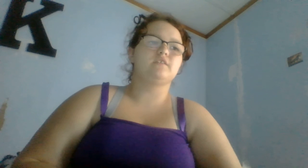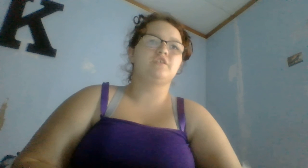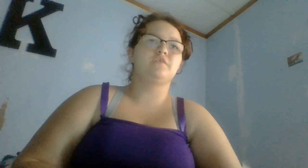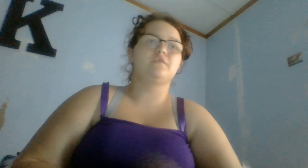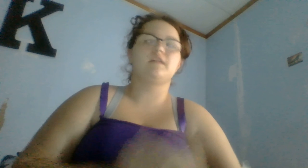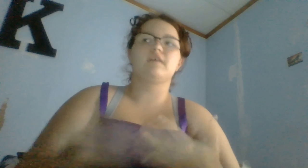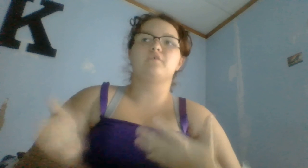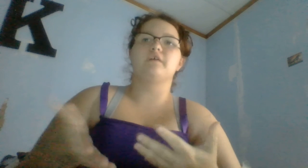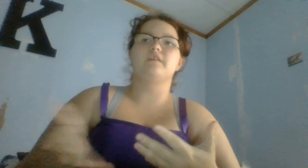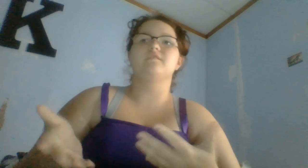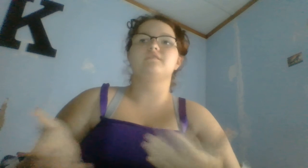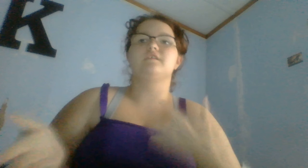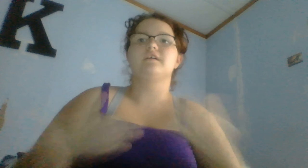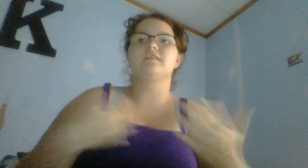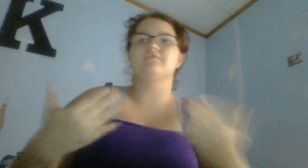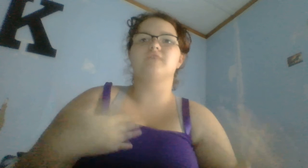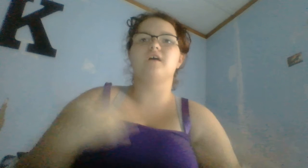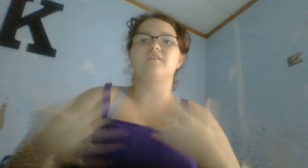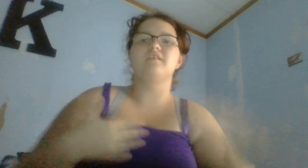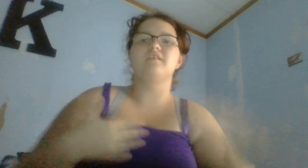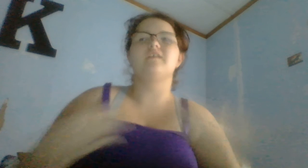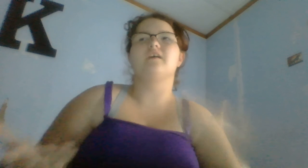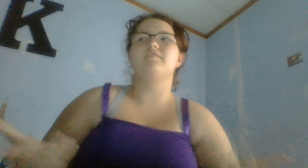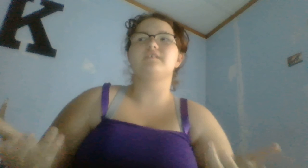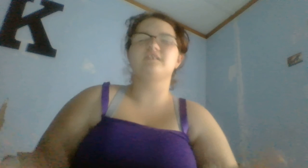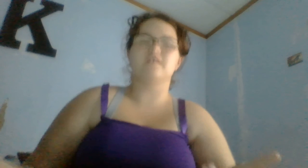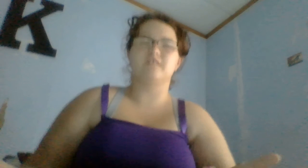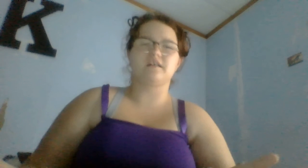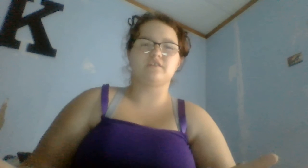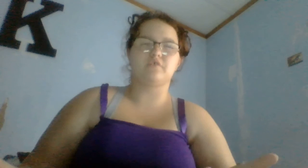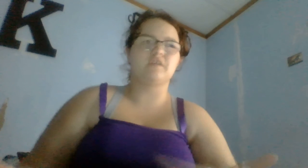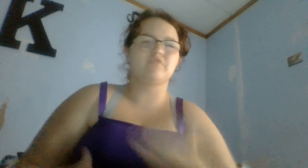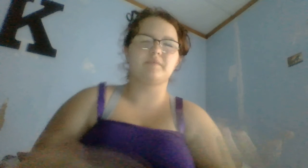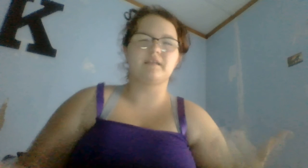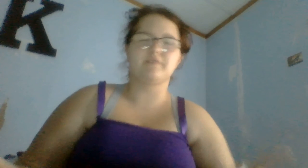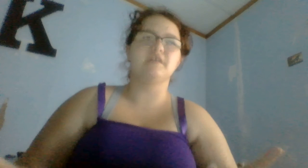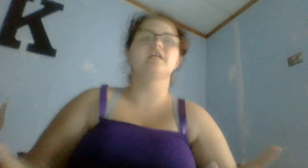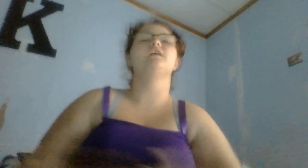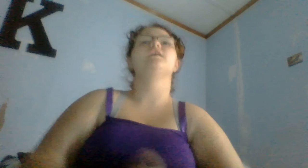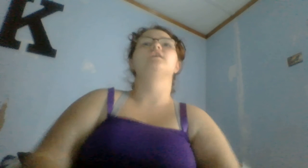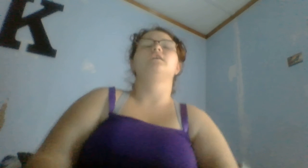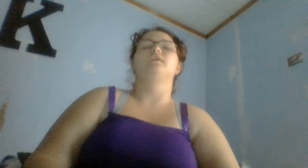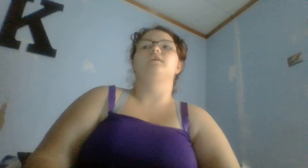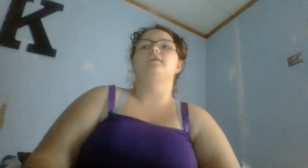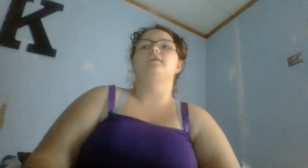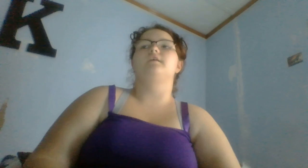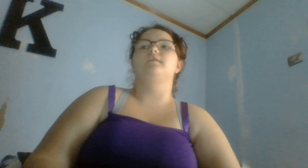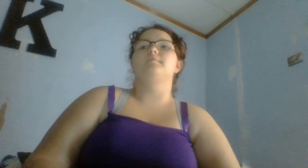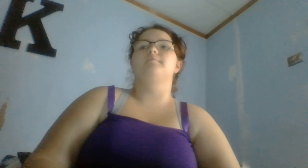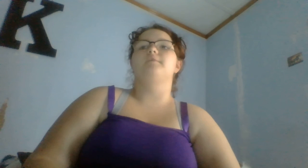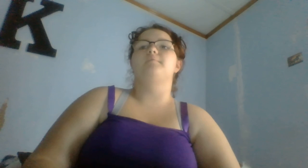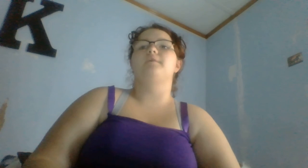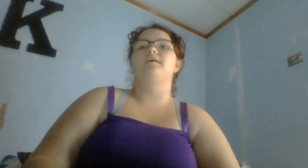you collect coins you can you can obviously collect coins from anywhere um but